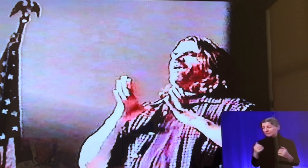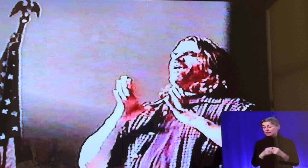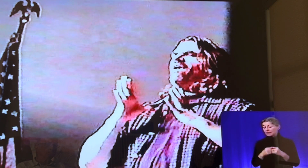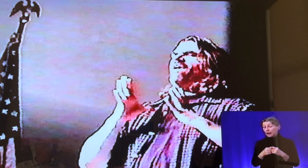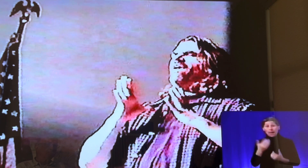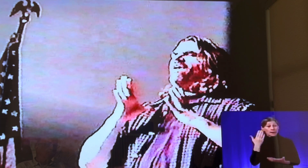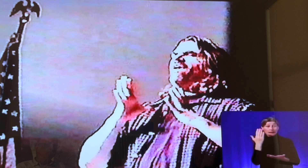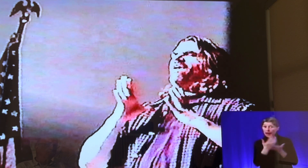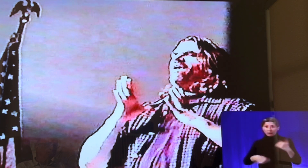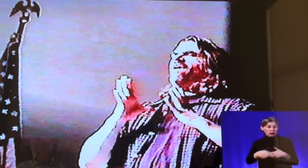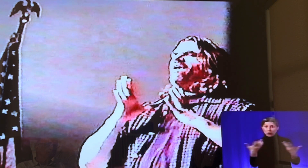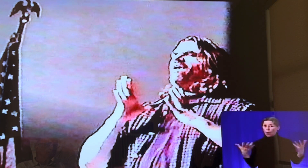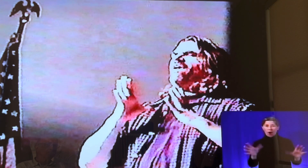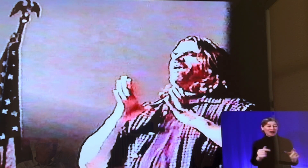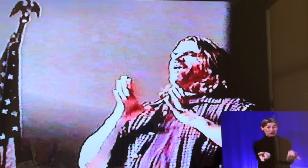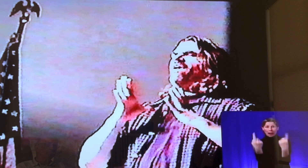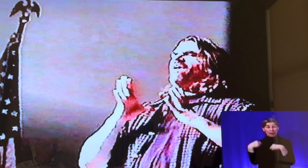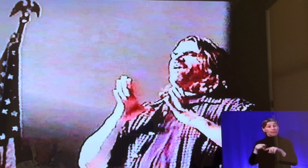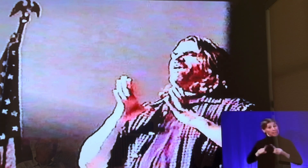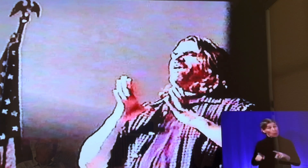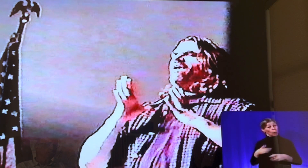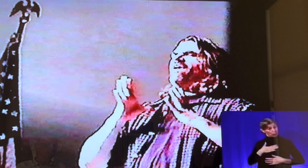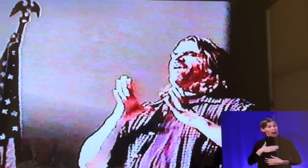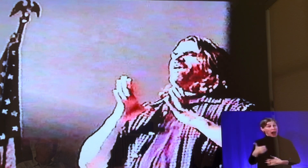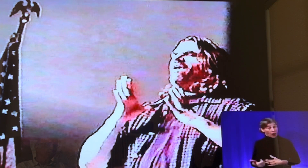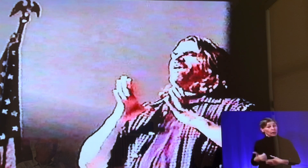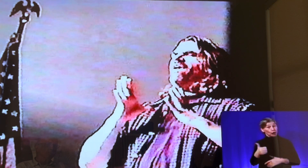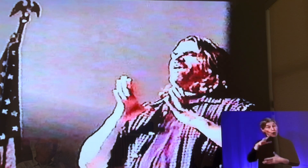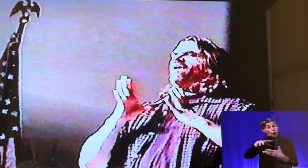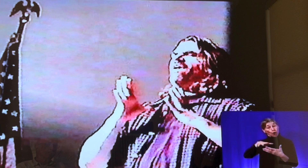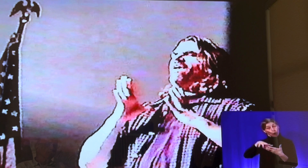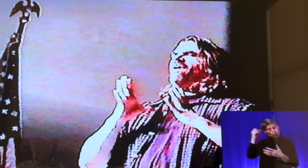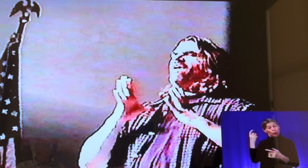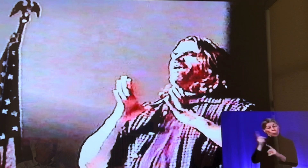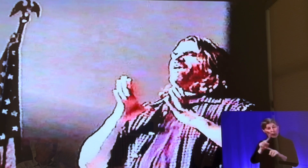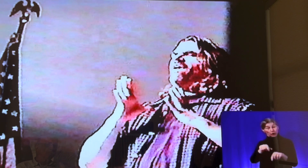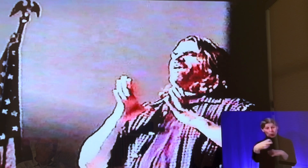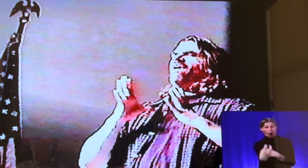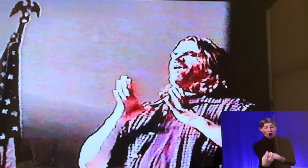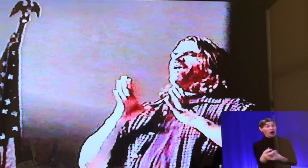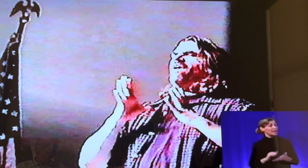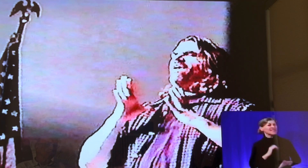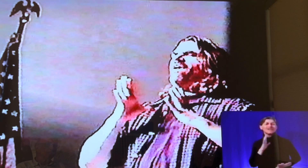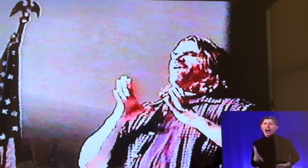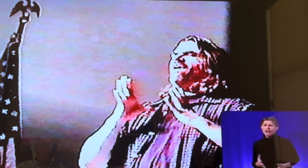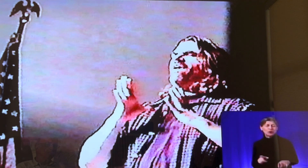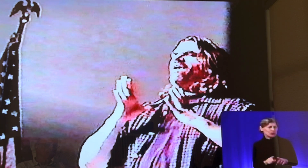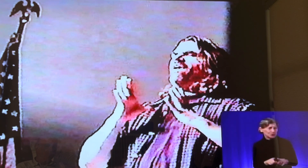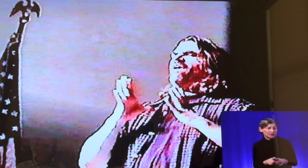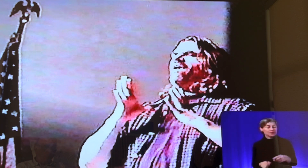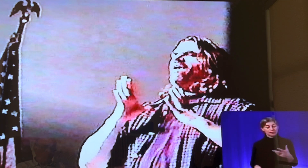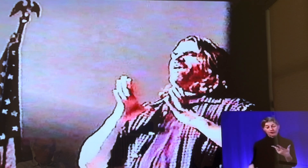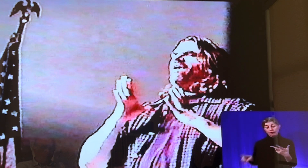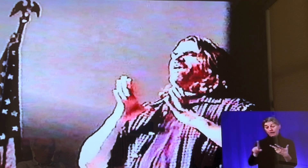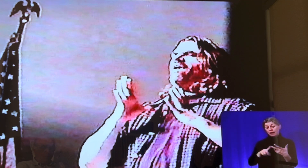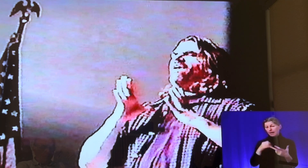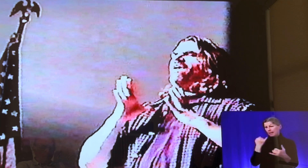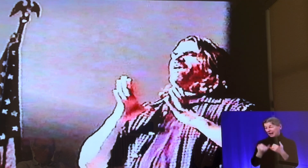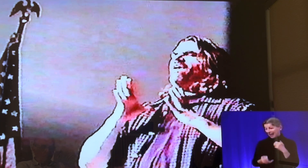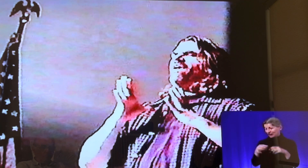up, but would rather learn from where you are, and that's fine too. And my last choice here was, perhaps